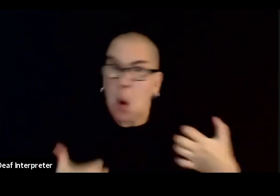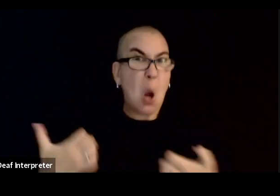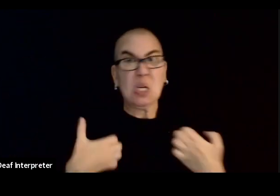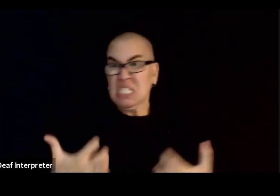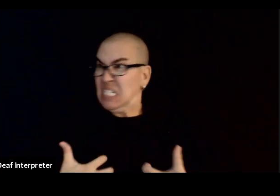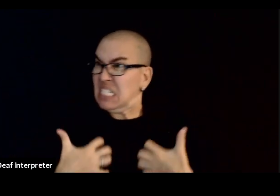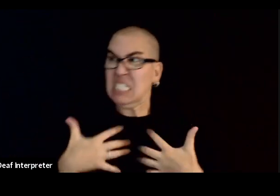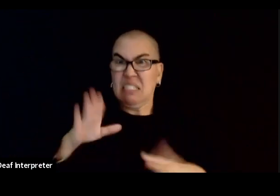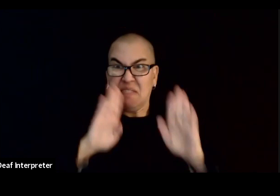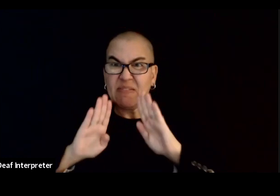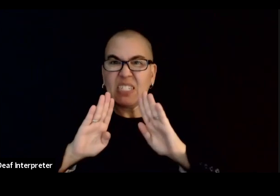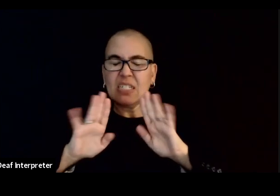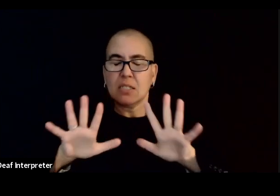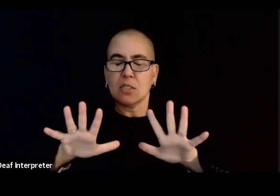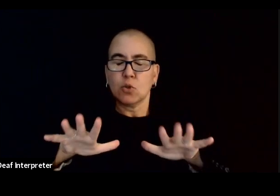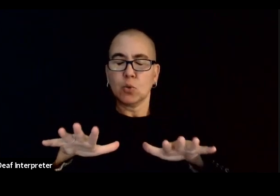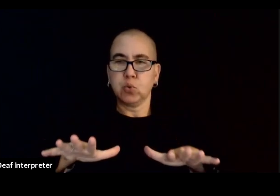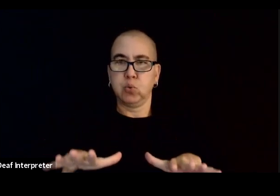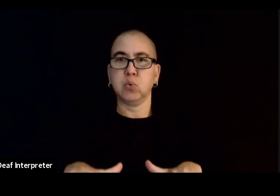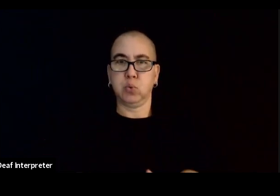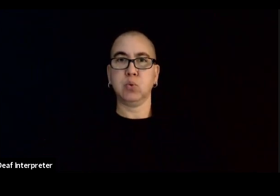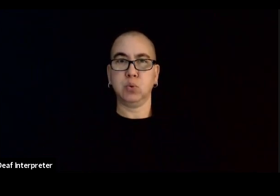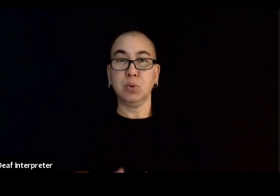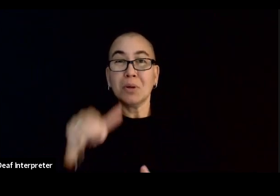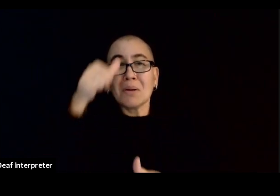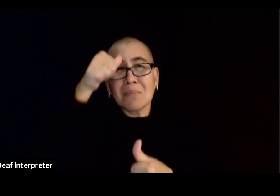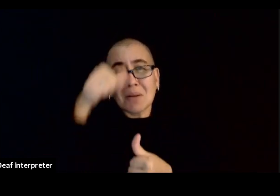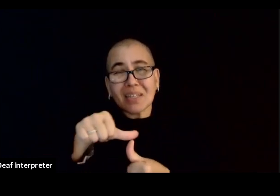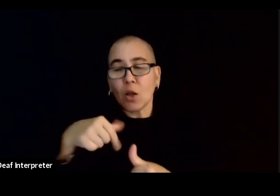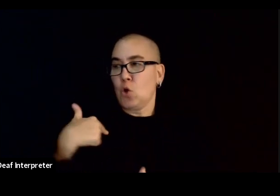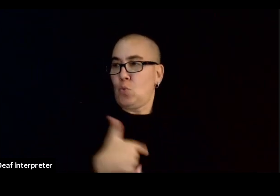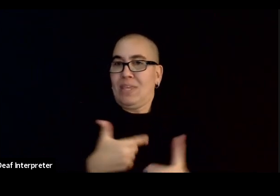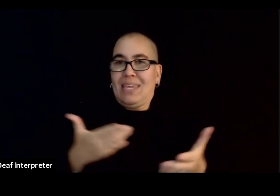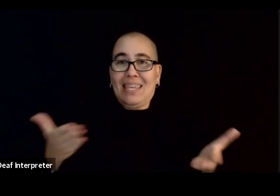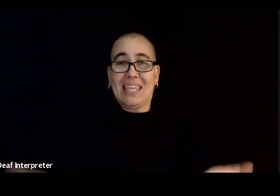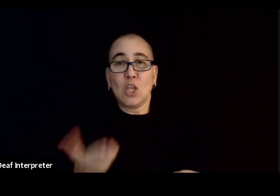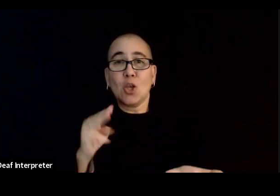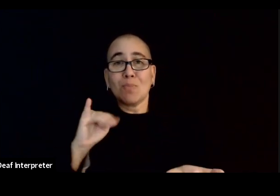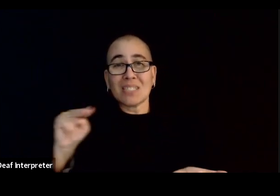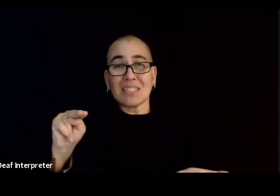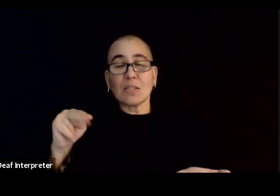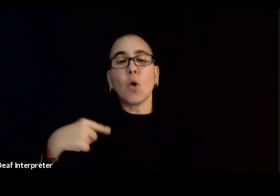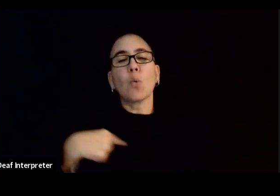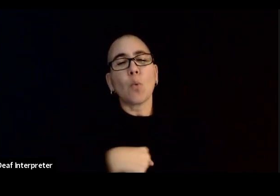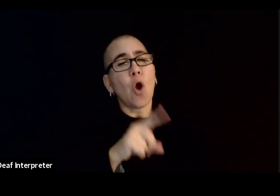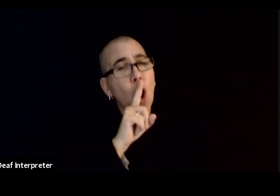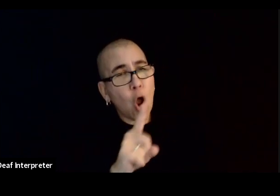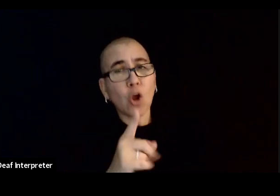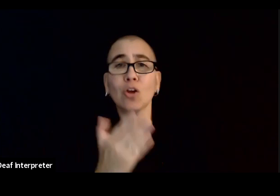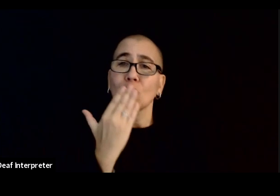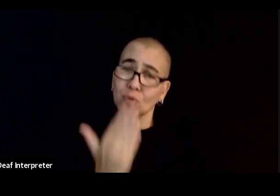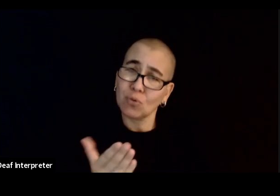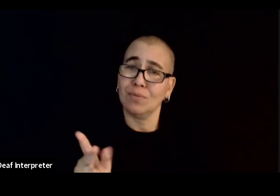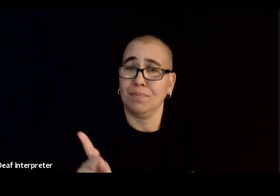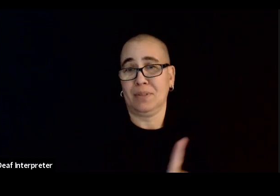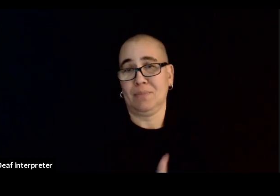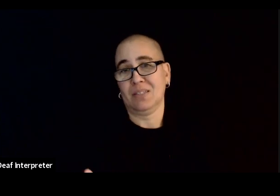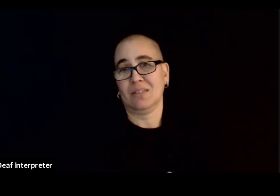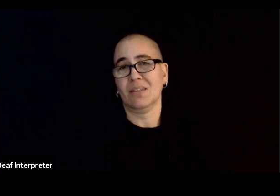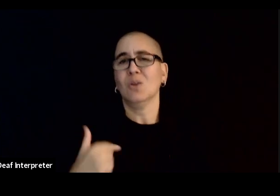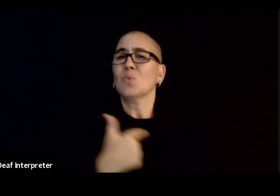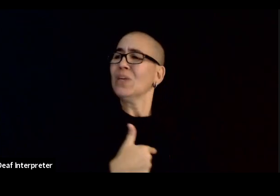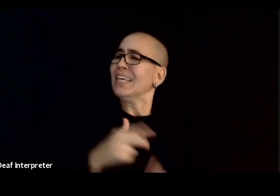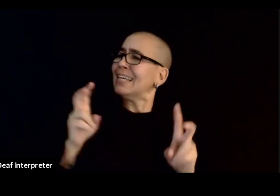we are good folks here in Minnesota, and we take care of each other. And don't let the stress